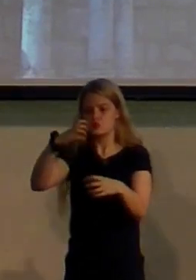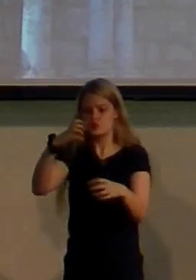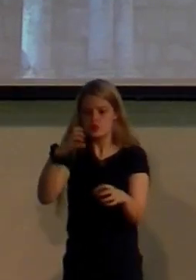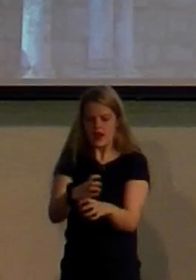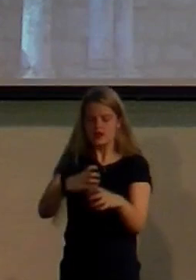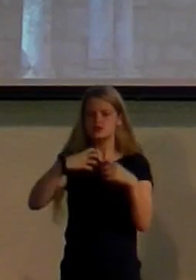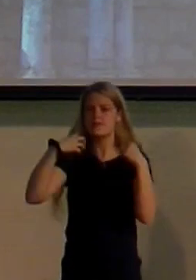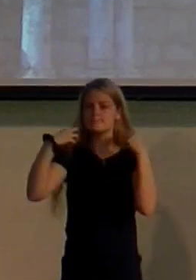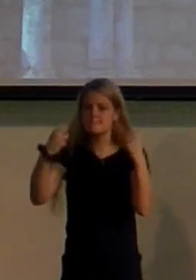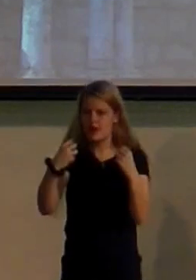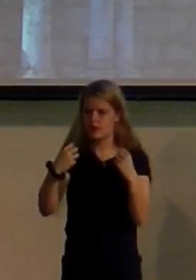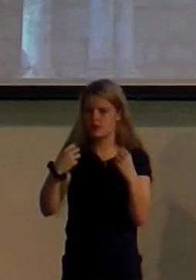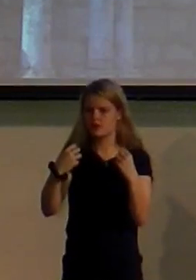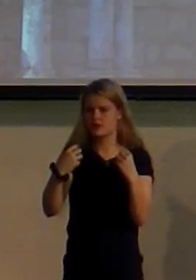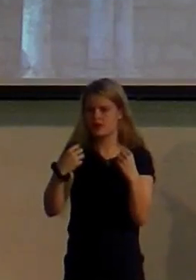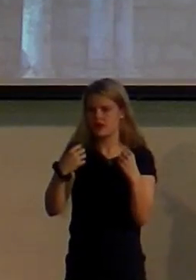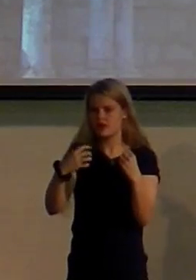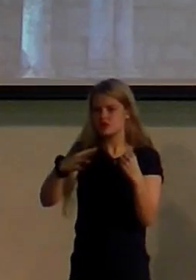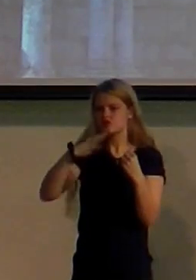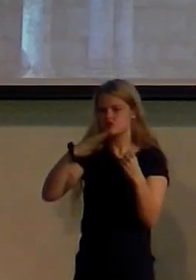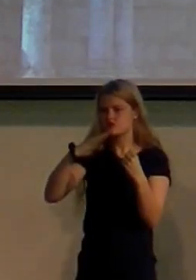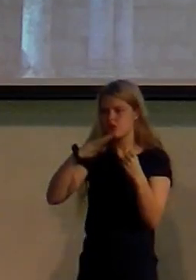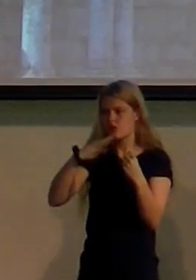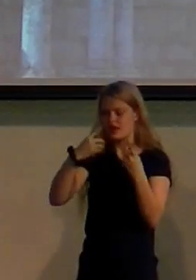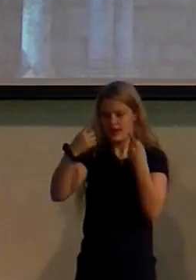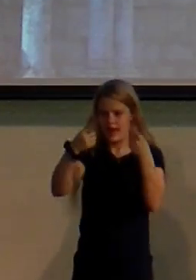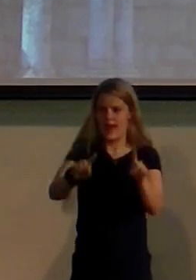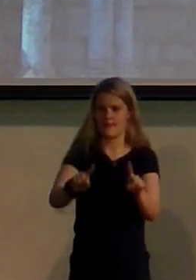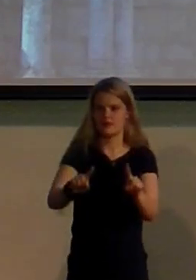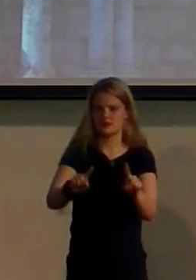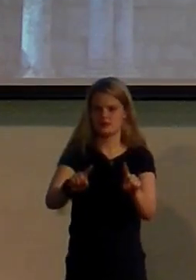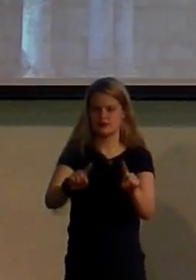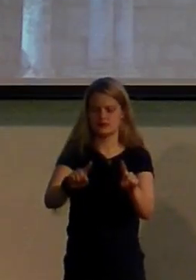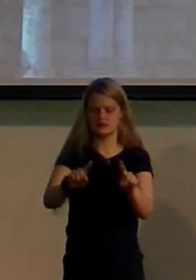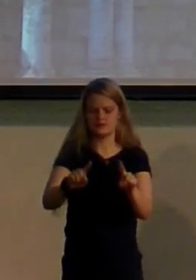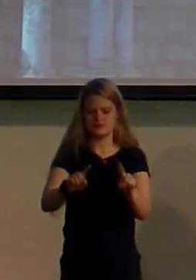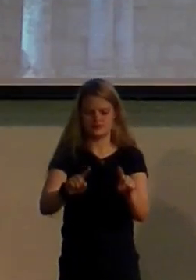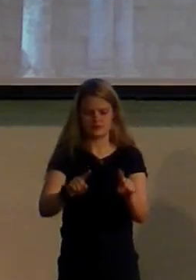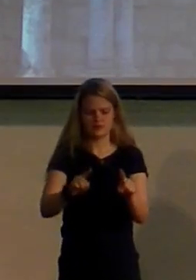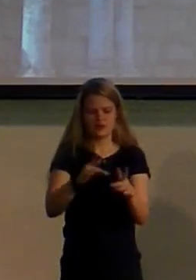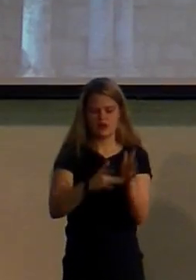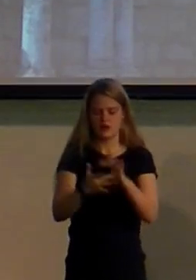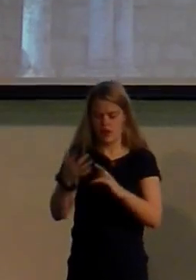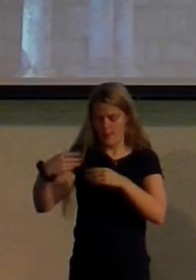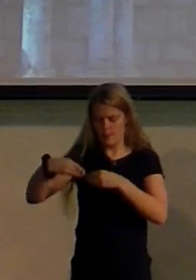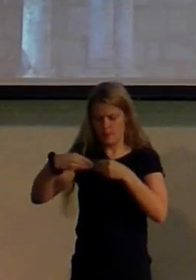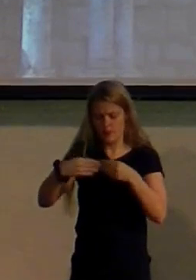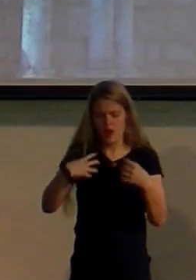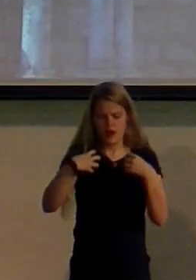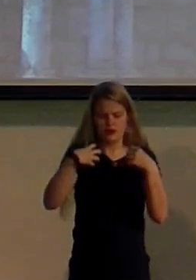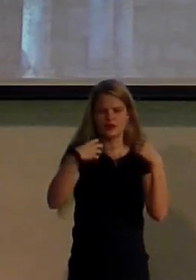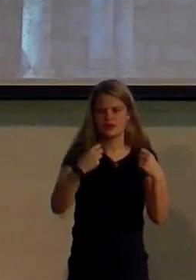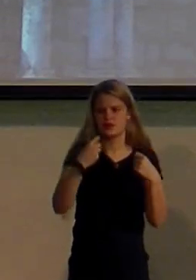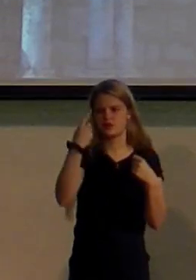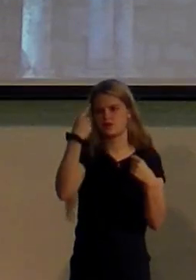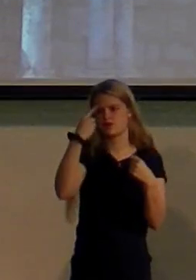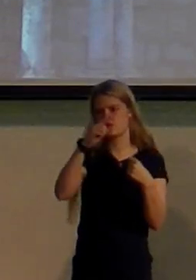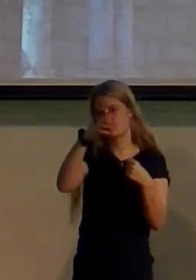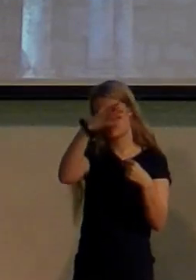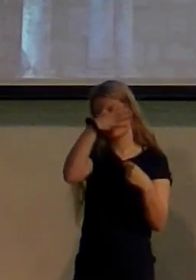spoke and it was so. And Jesus can do that now and bring healing to this paralyzed